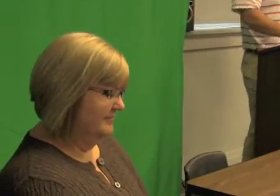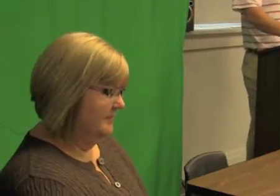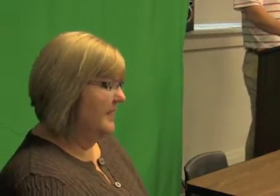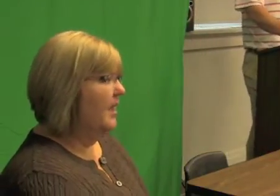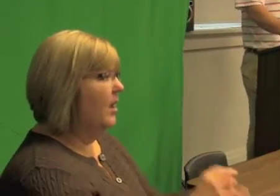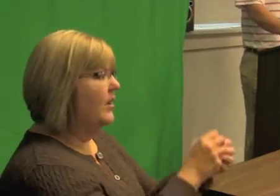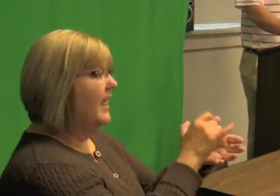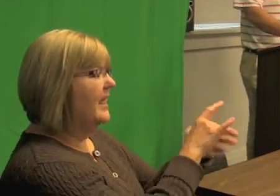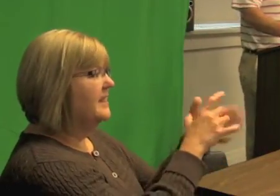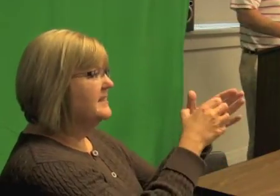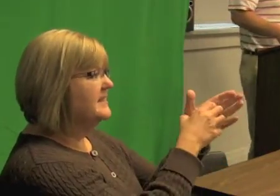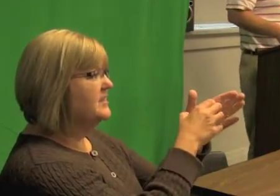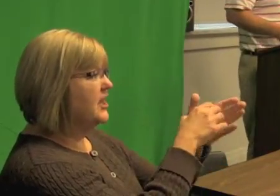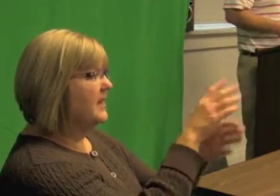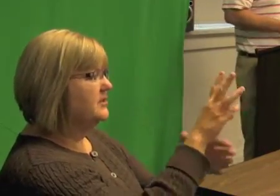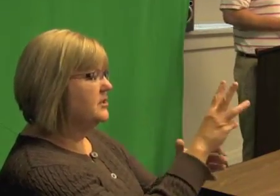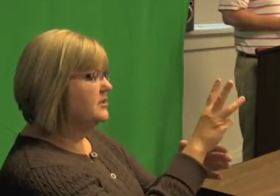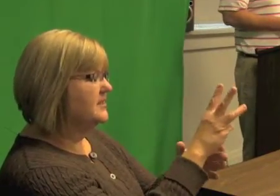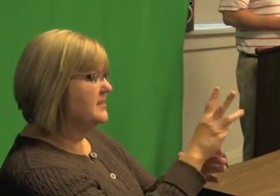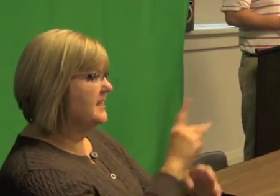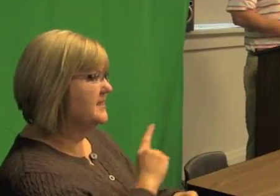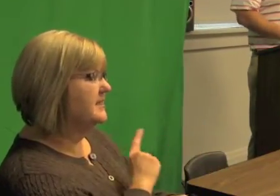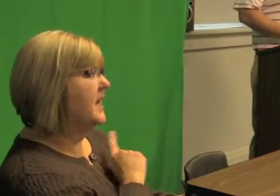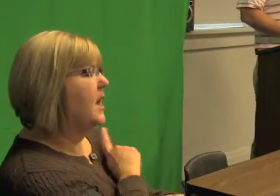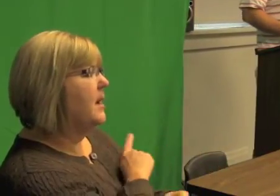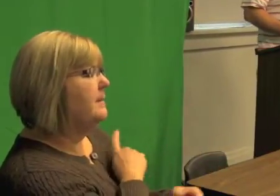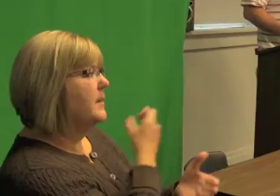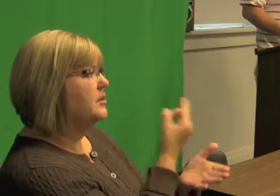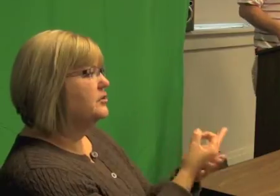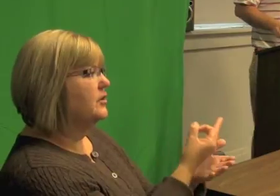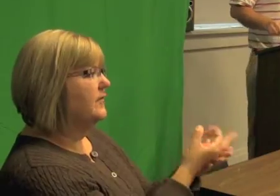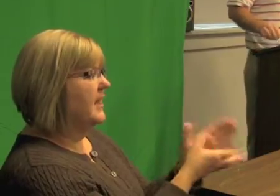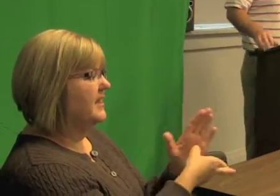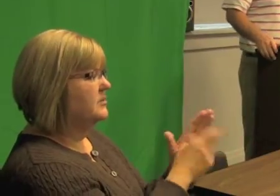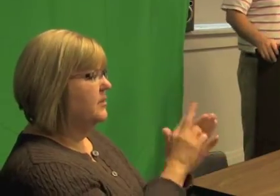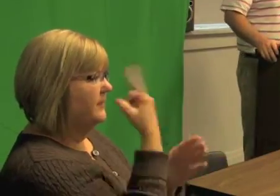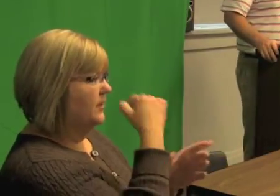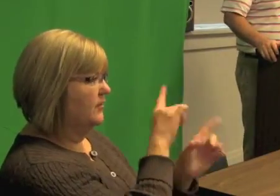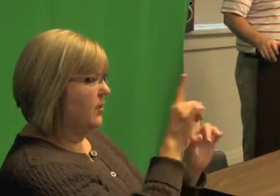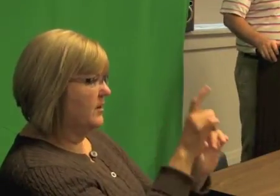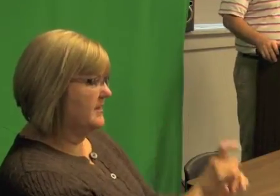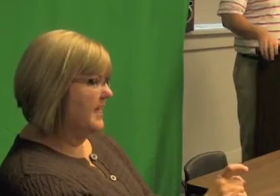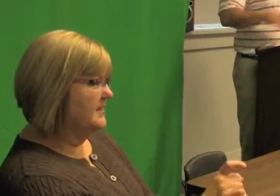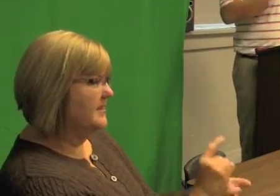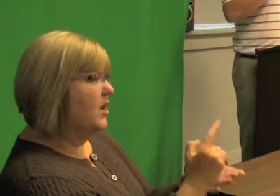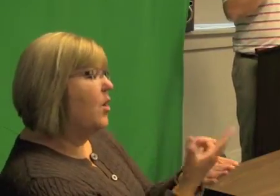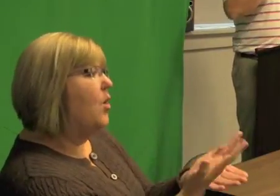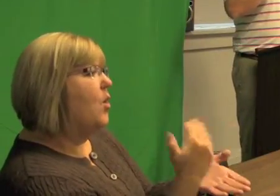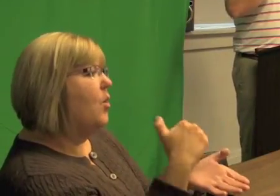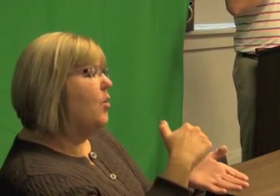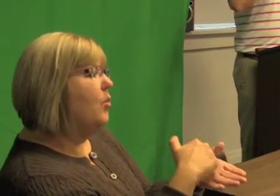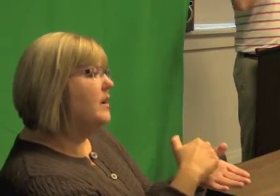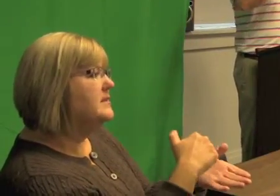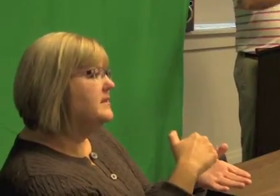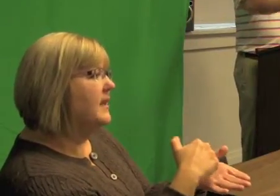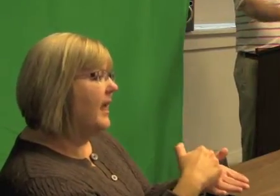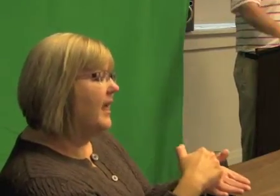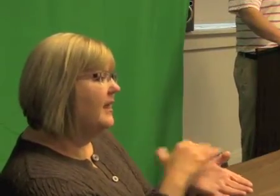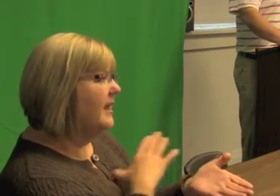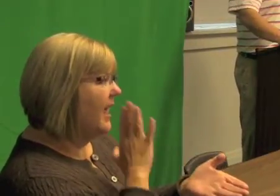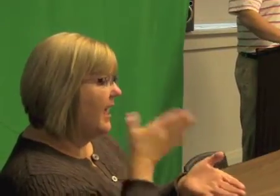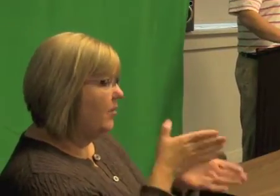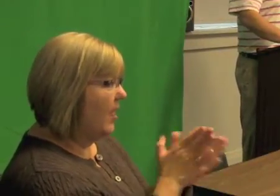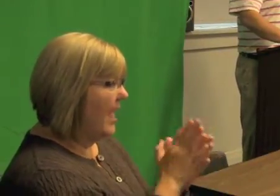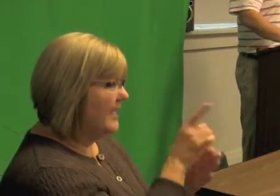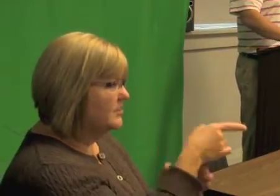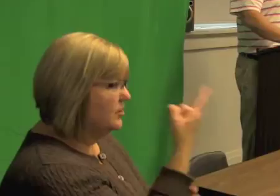Okay, this is the Chapter 6, Personal Finance Review for Test. Once again, I'm going to ask you